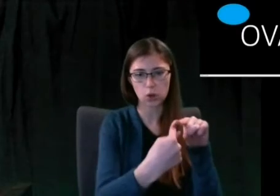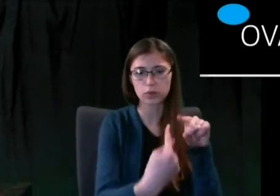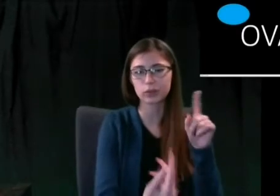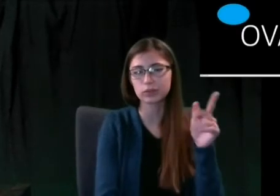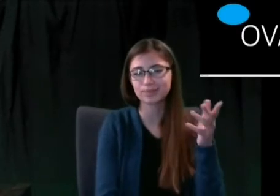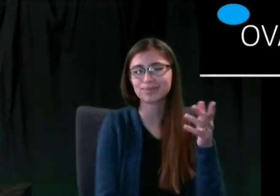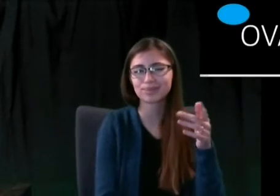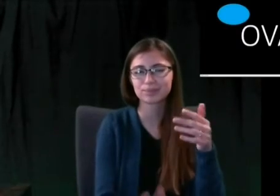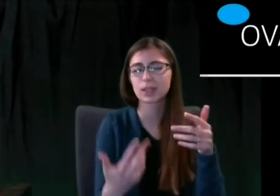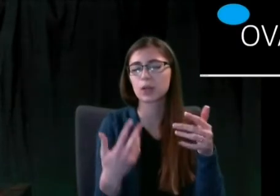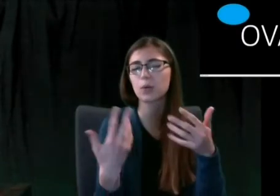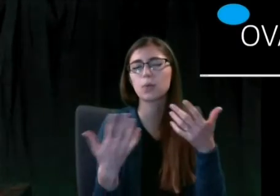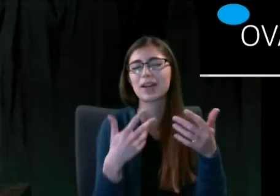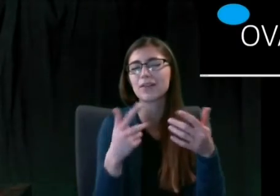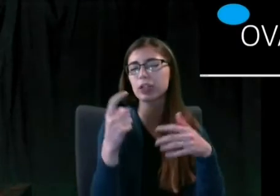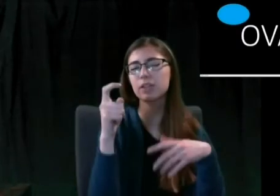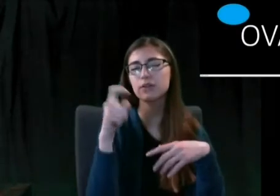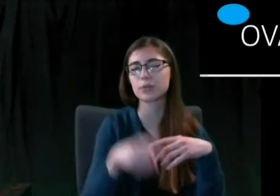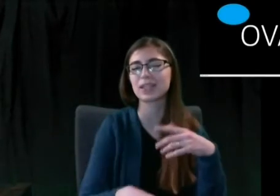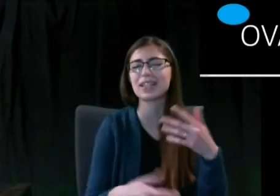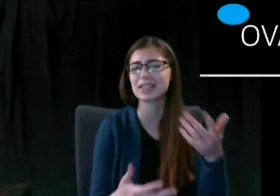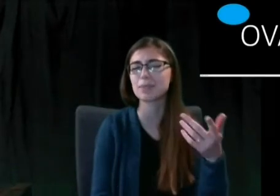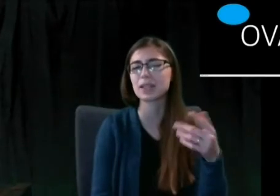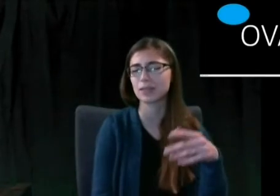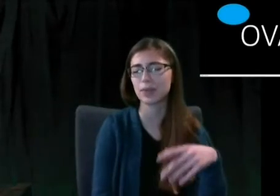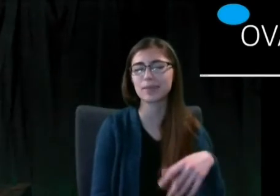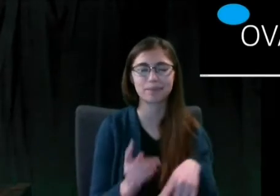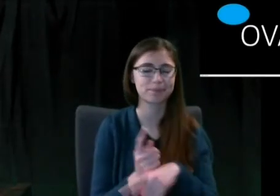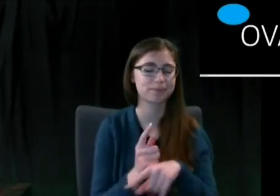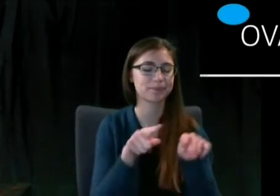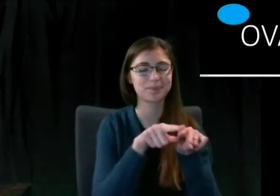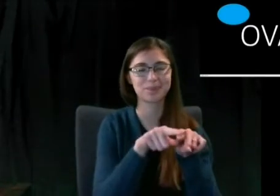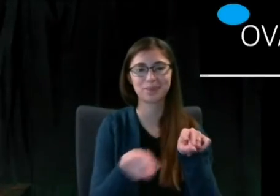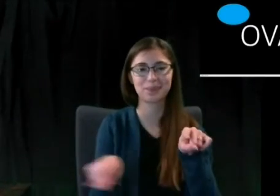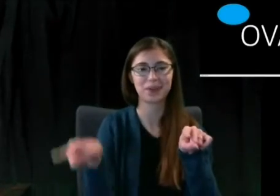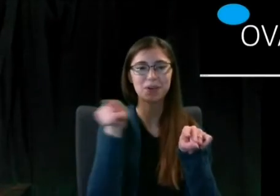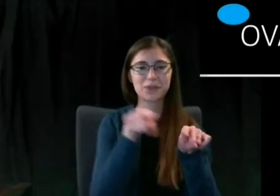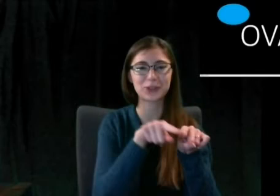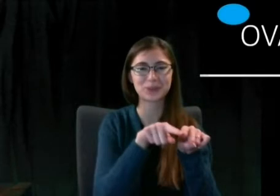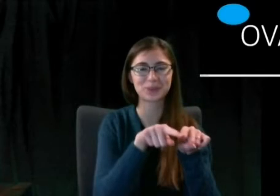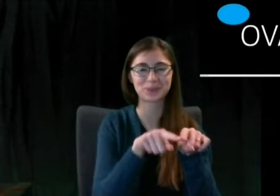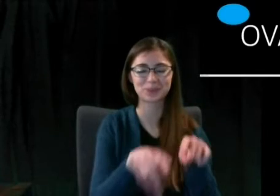oval. Whatever you need it to be, right? Oval.